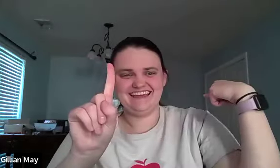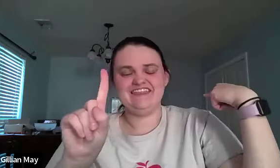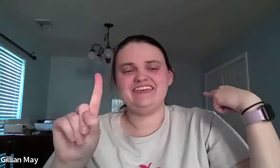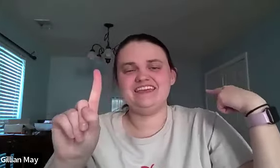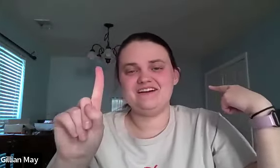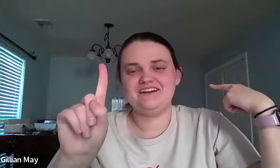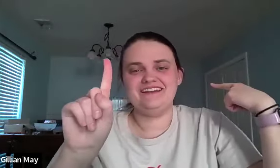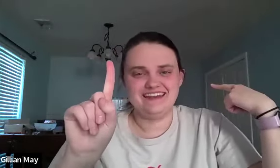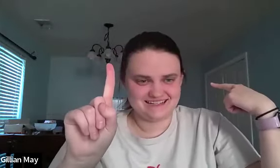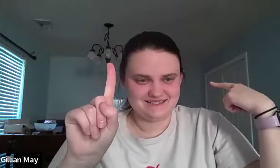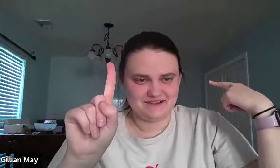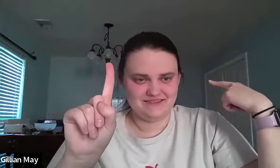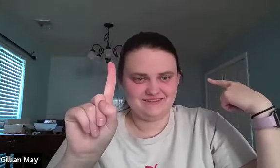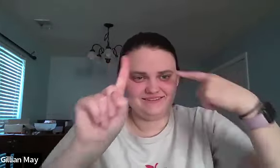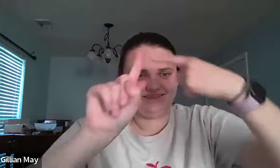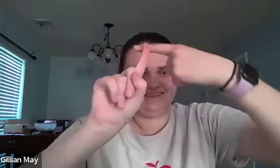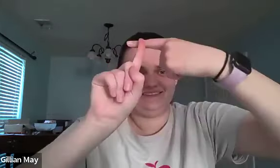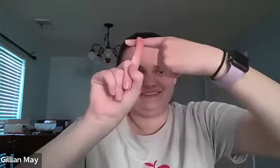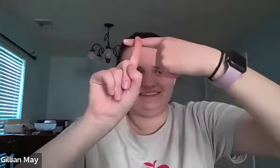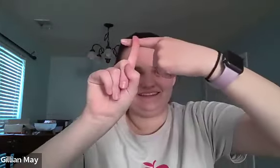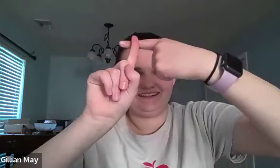And then our next month.